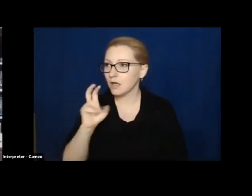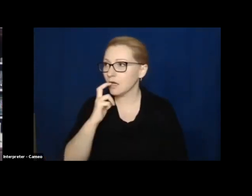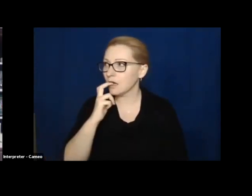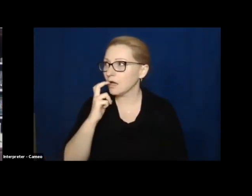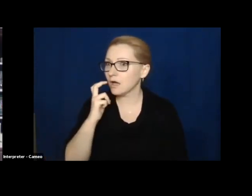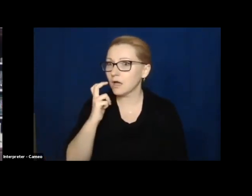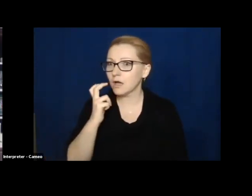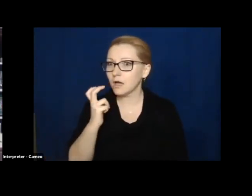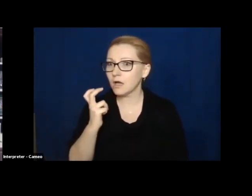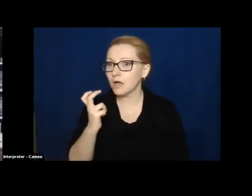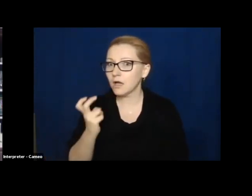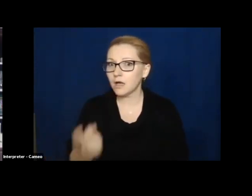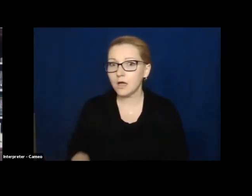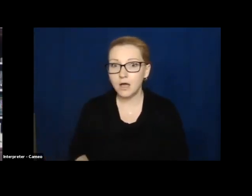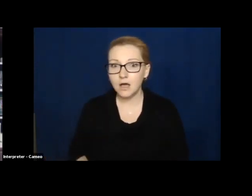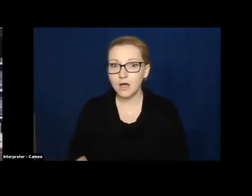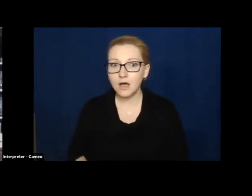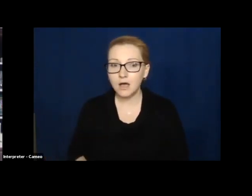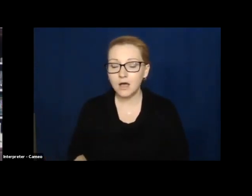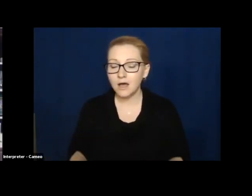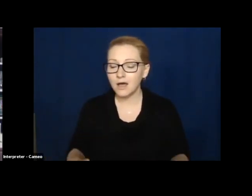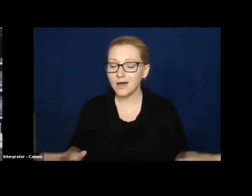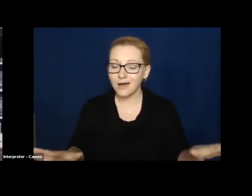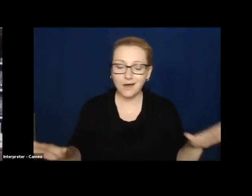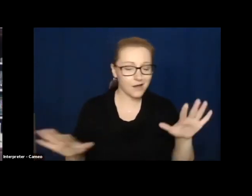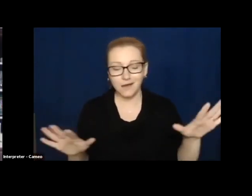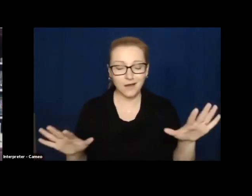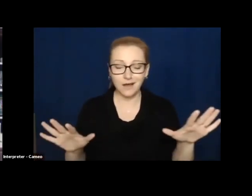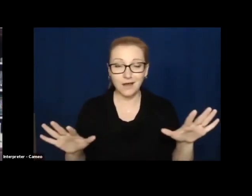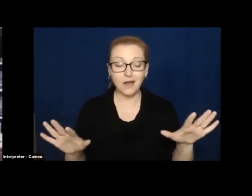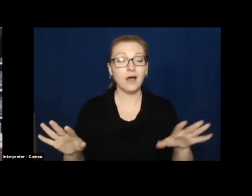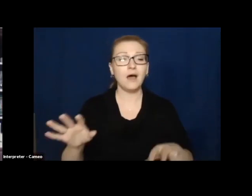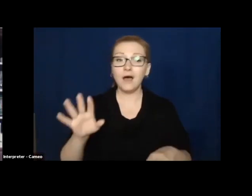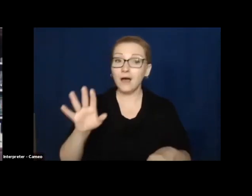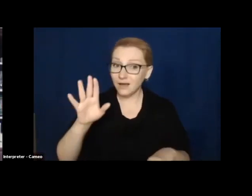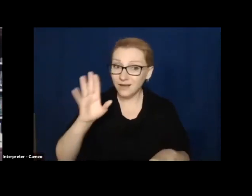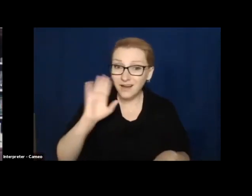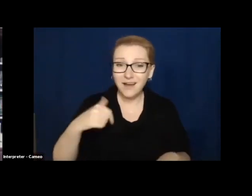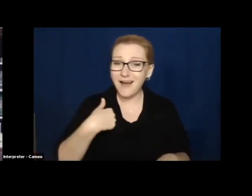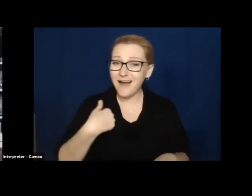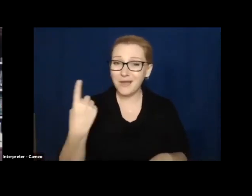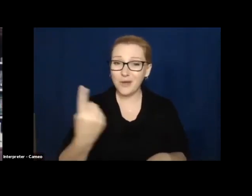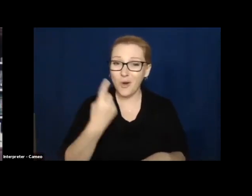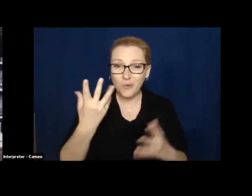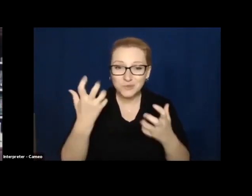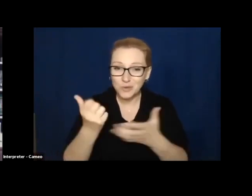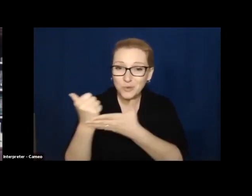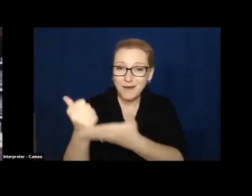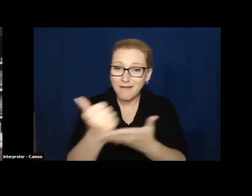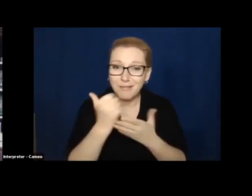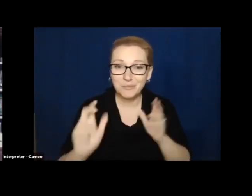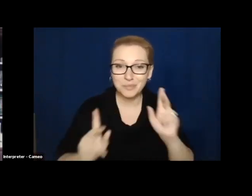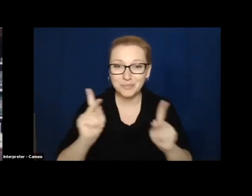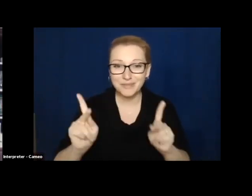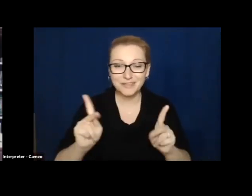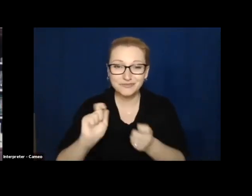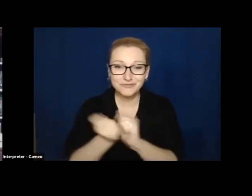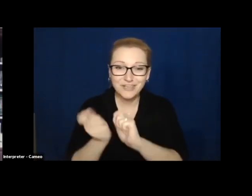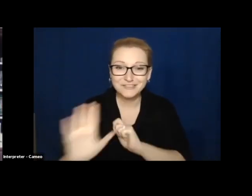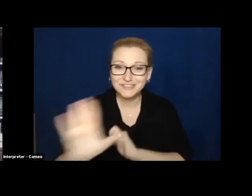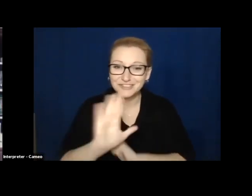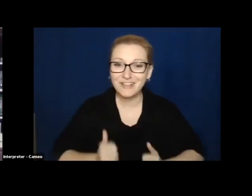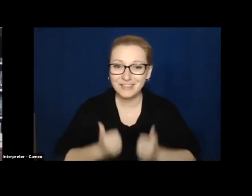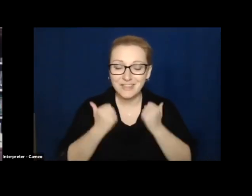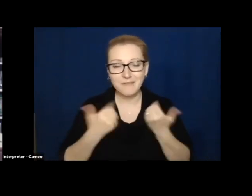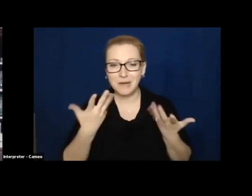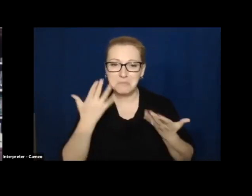like, what just happened? I had always wanted to be able to make a difference for people, but I wasn't sure which path